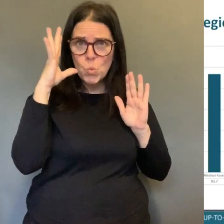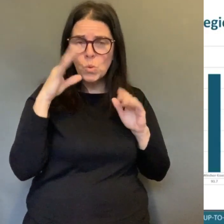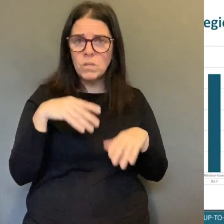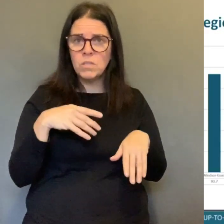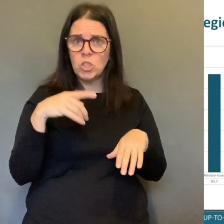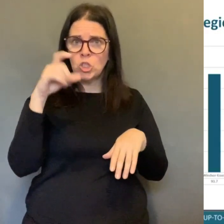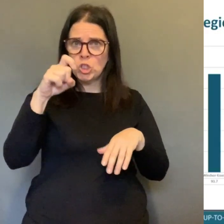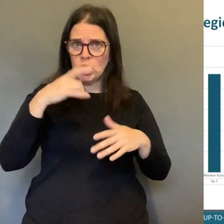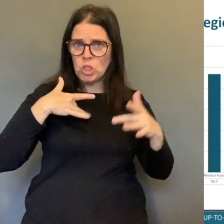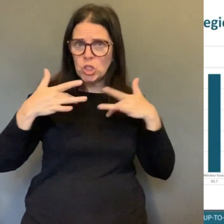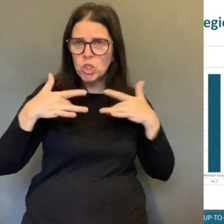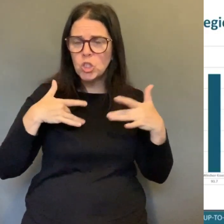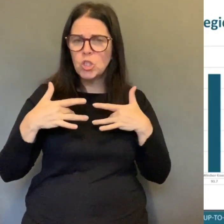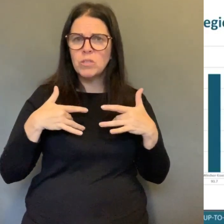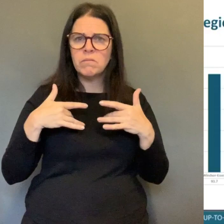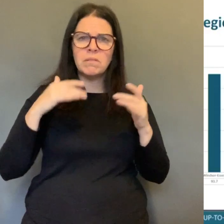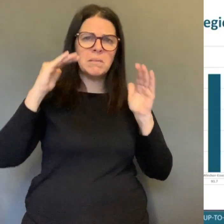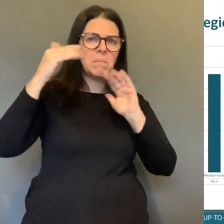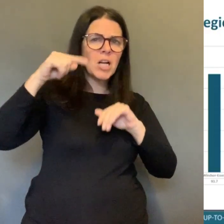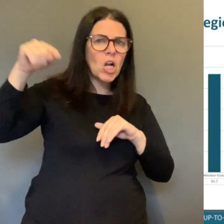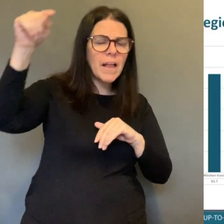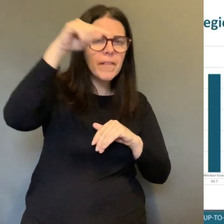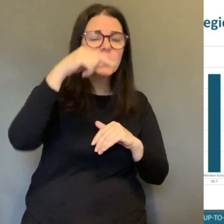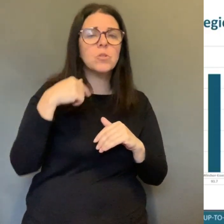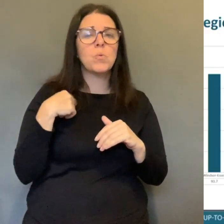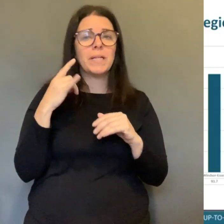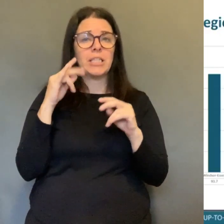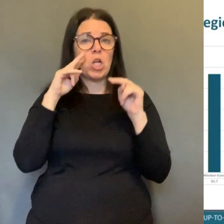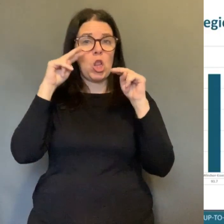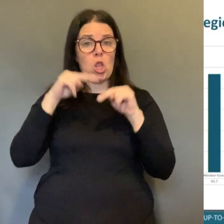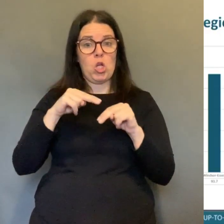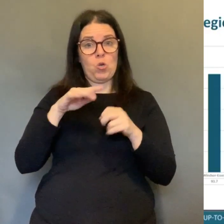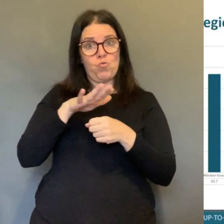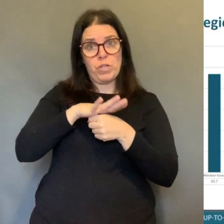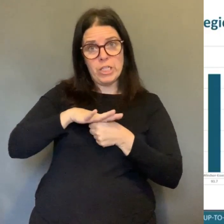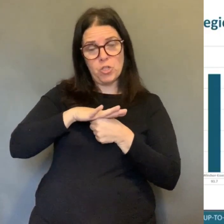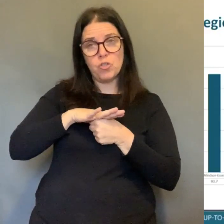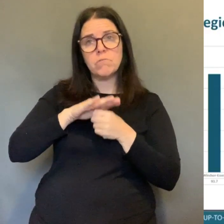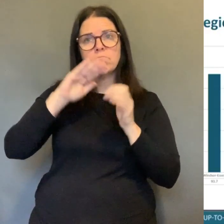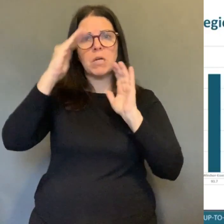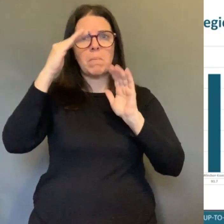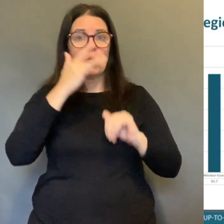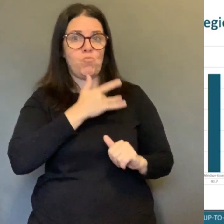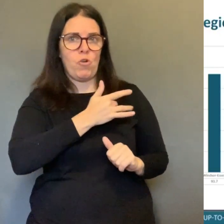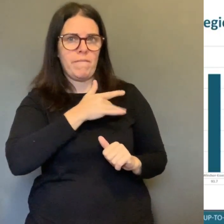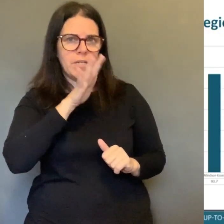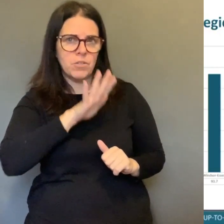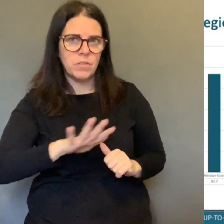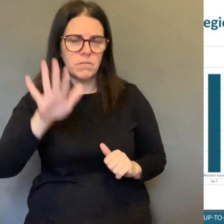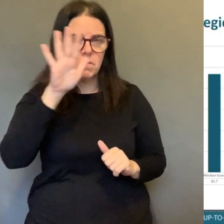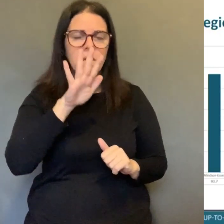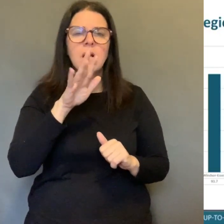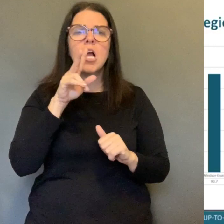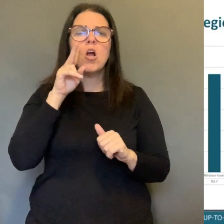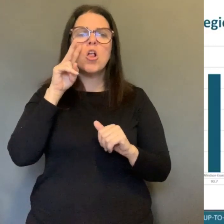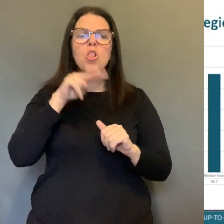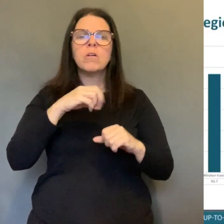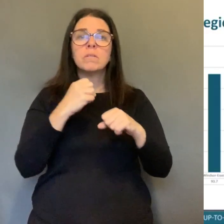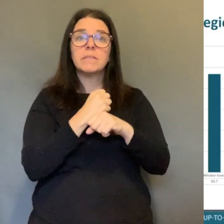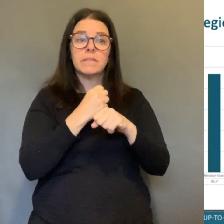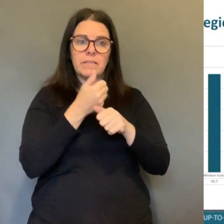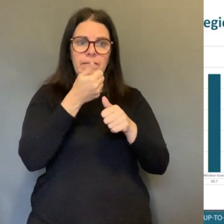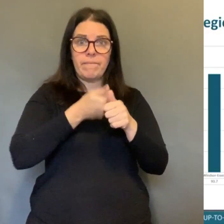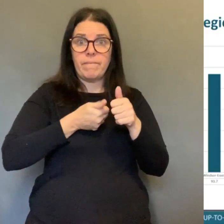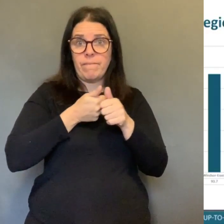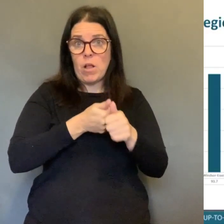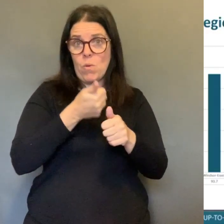this comparison does not account for variation in the number of people in different age groups. For example, roughly 18%